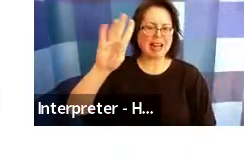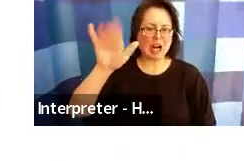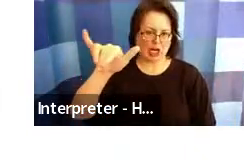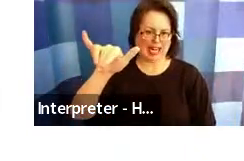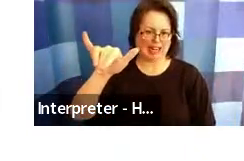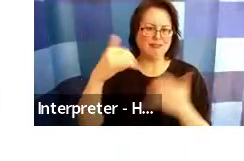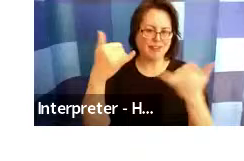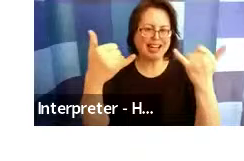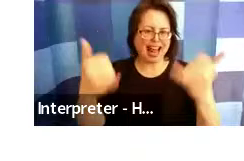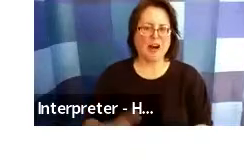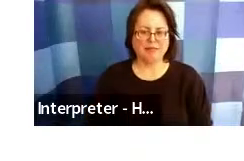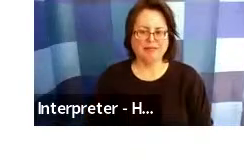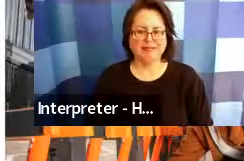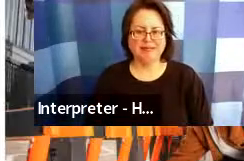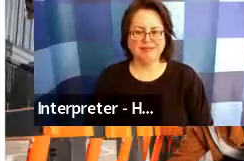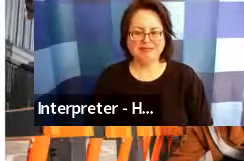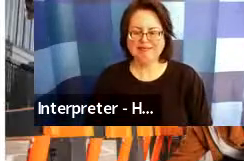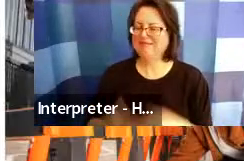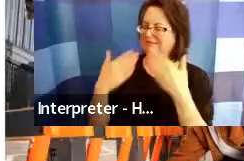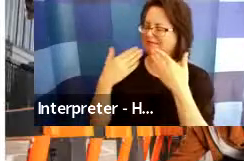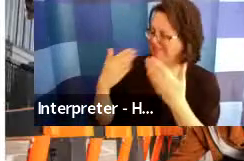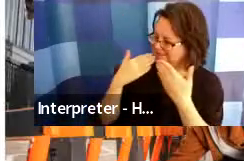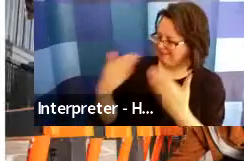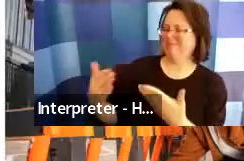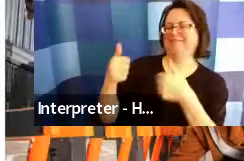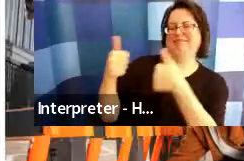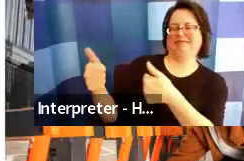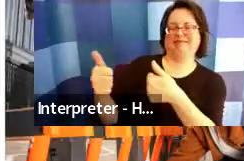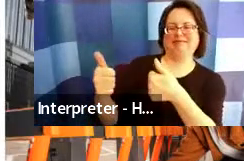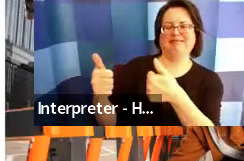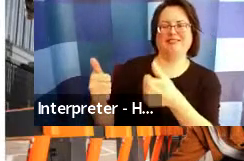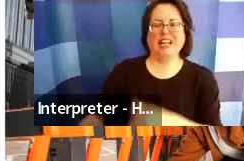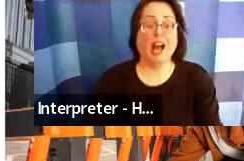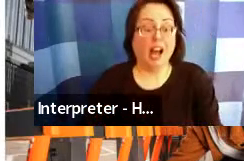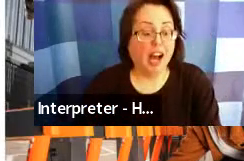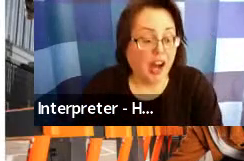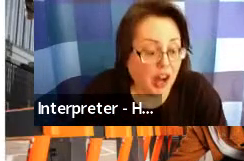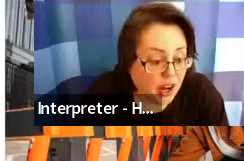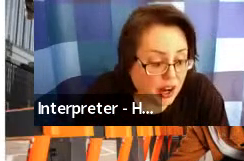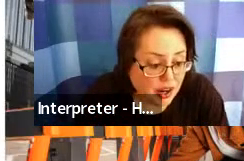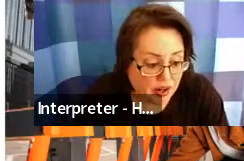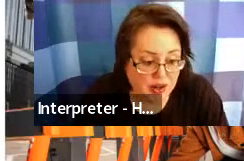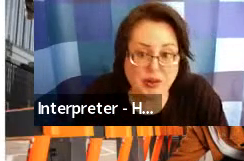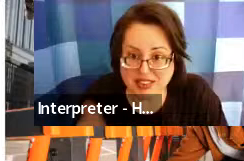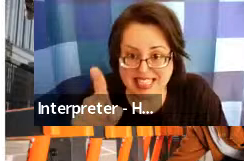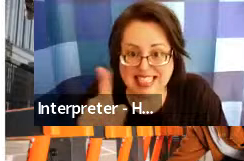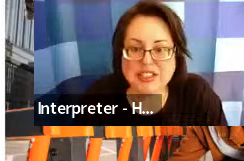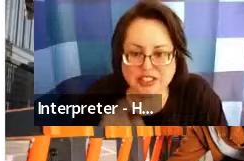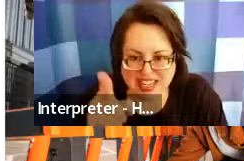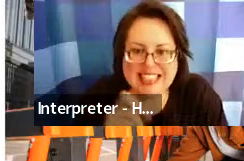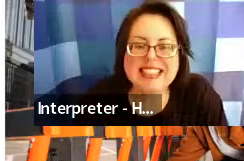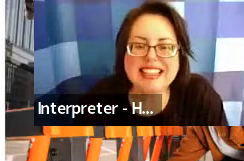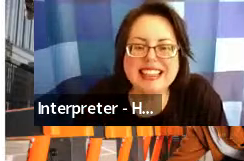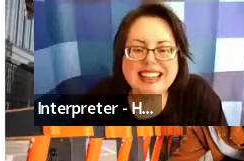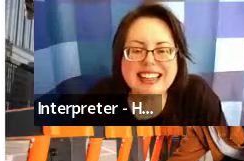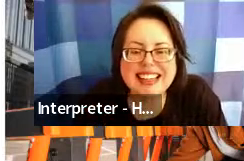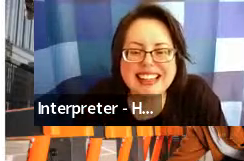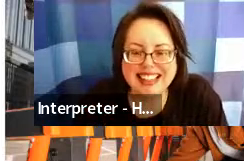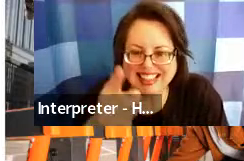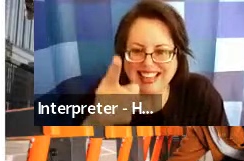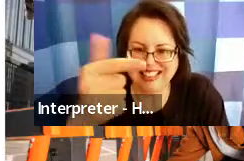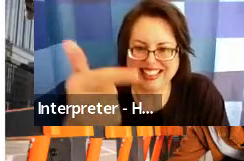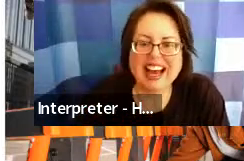All right, thanks everyone. So now we are going to the fourth slide. Oh, it looks like Chris has a question. This is Chris.